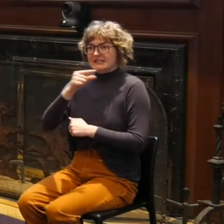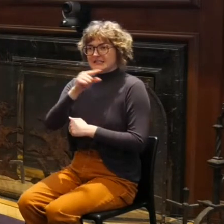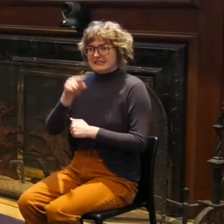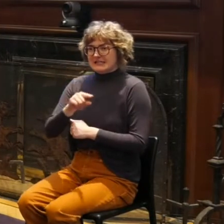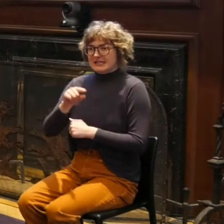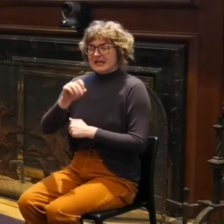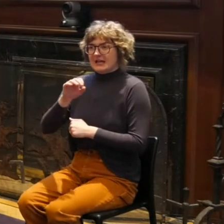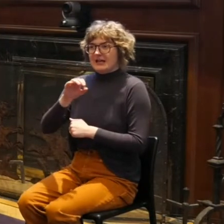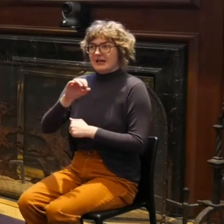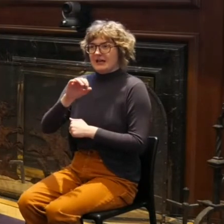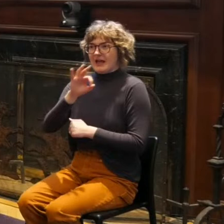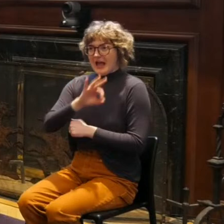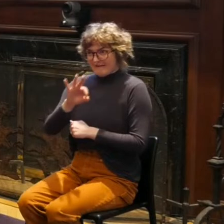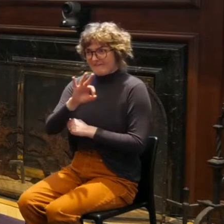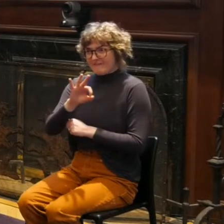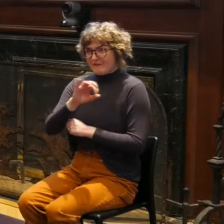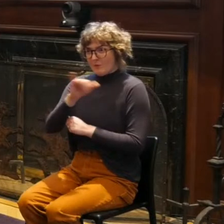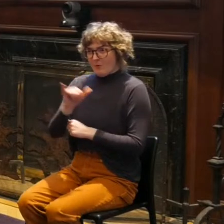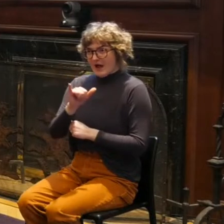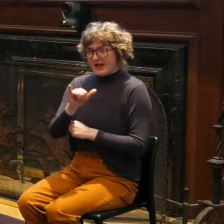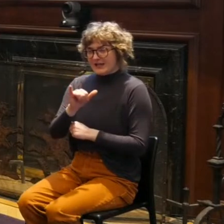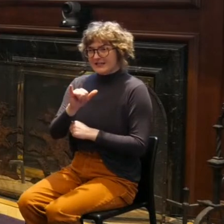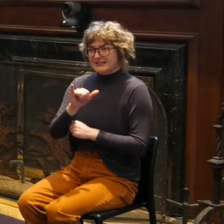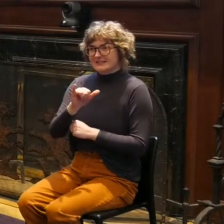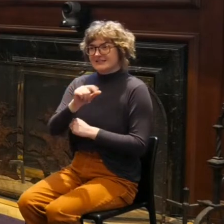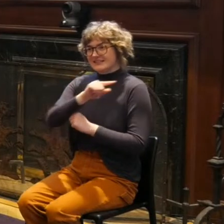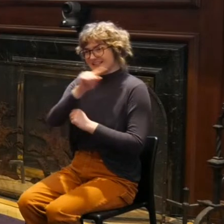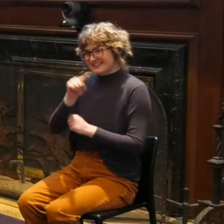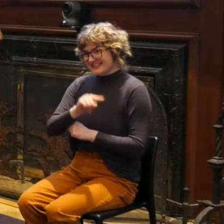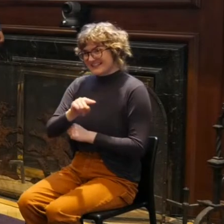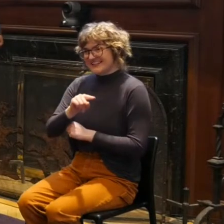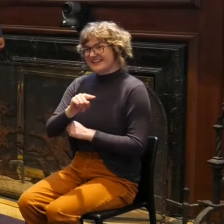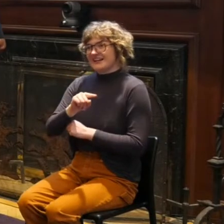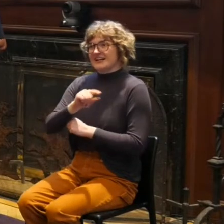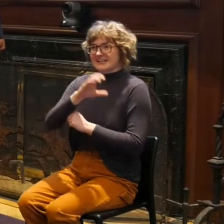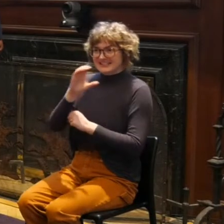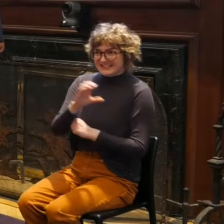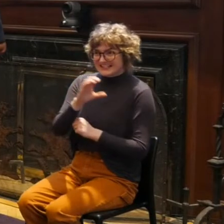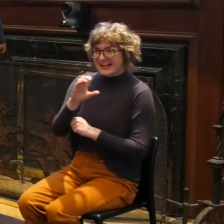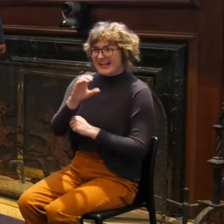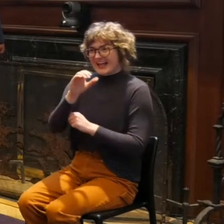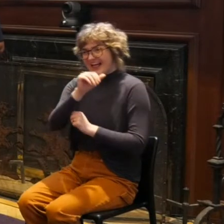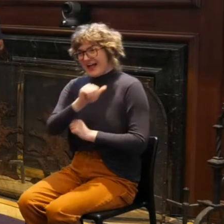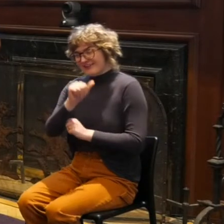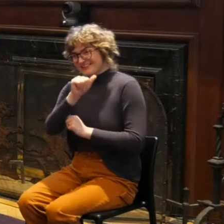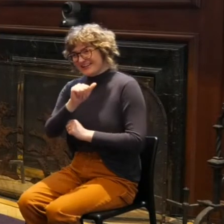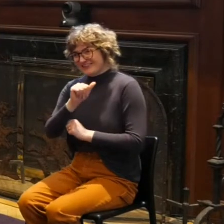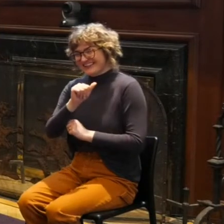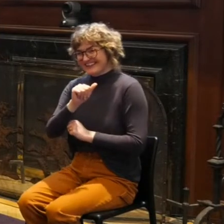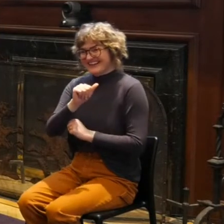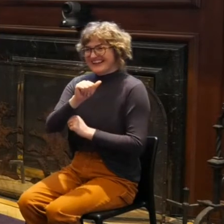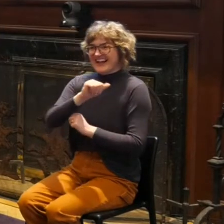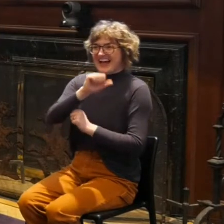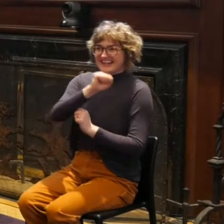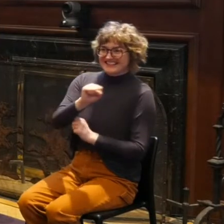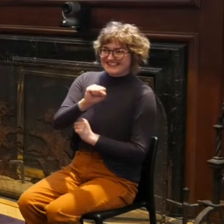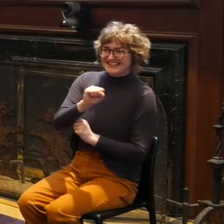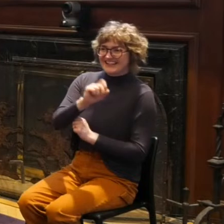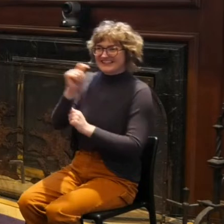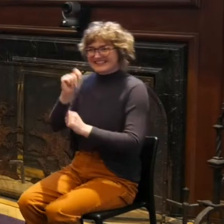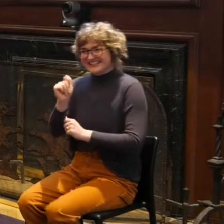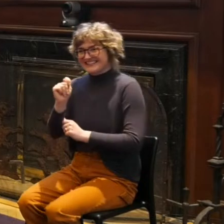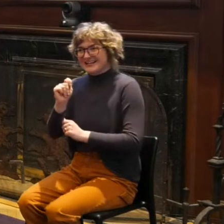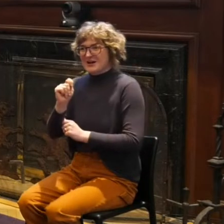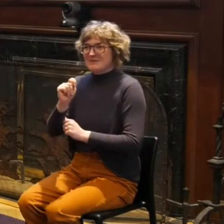FYZCAST. Again, that's F as in Frank, Y as in yogurt, Z as in zebra, C as in cat, A as in Alfred, S as in Sam, T as in